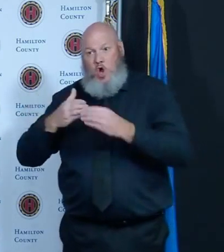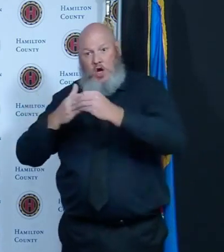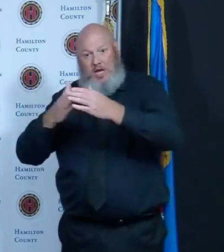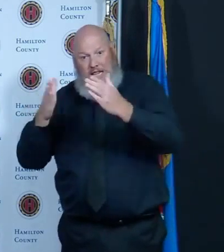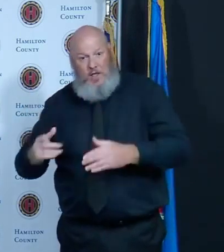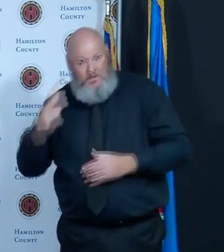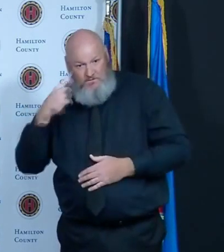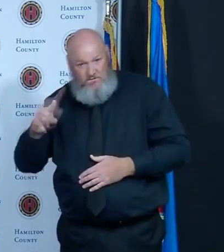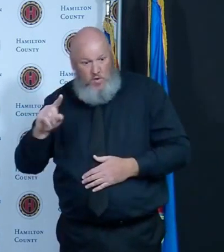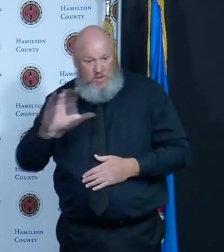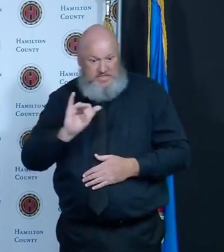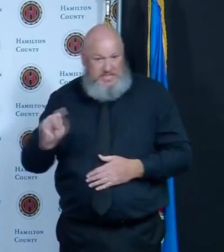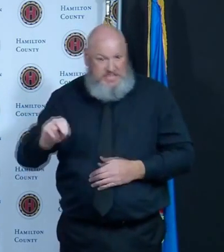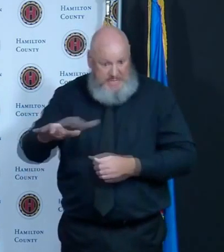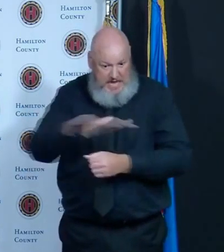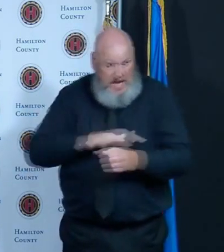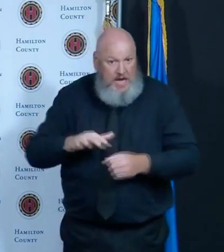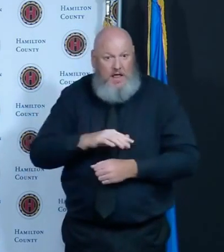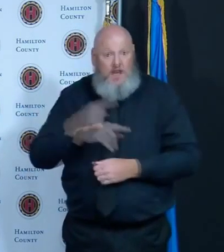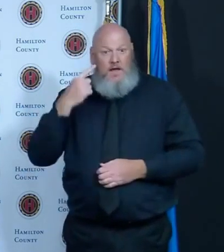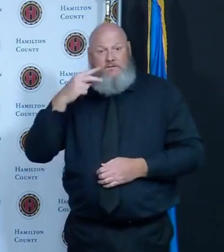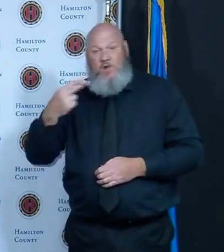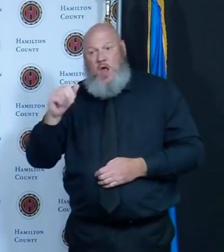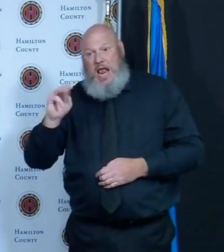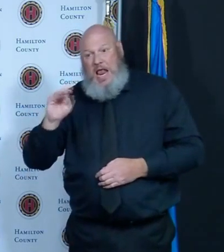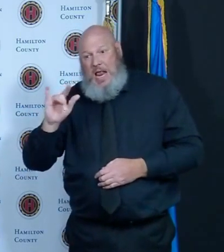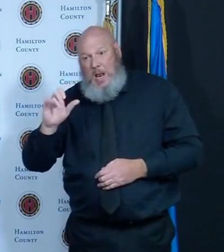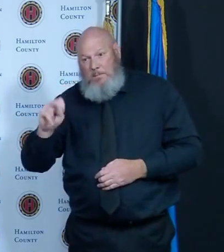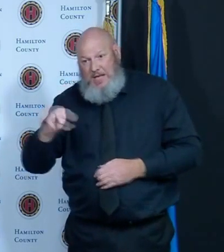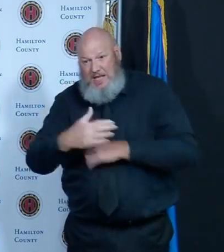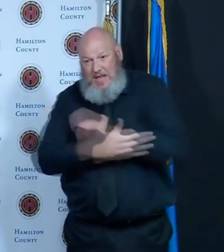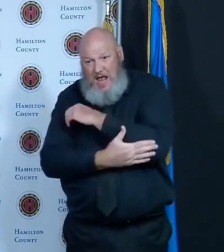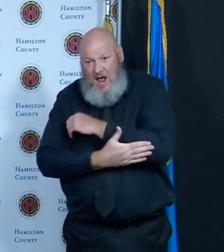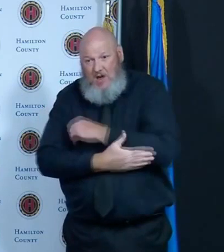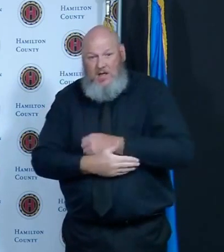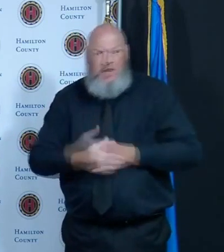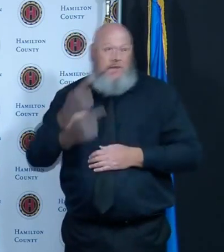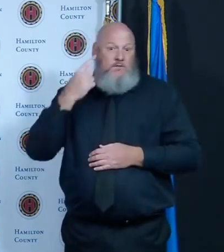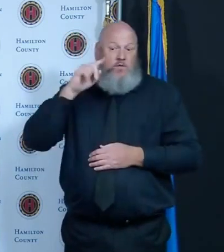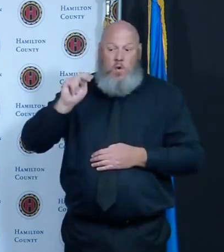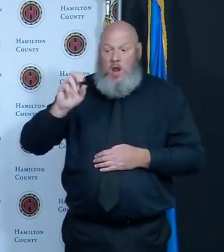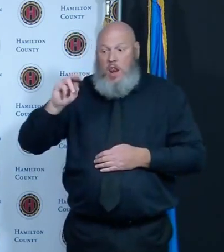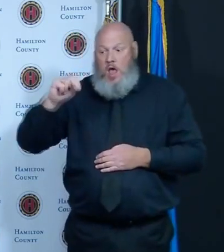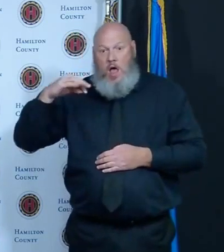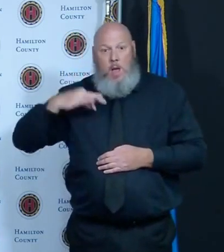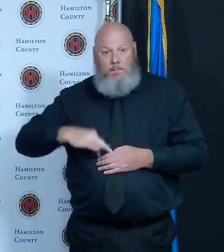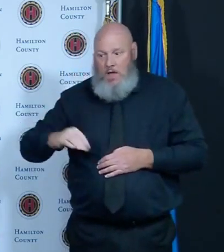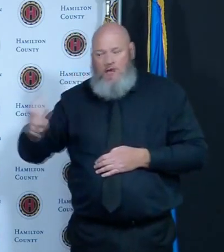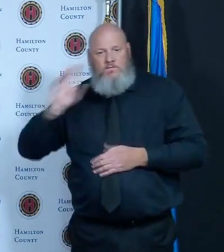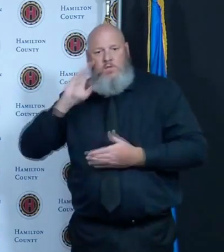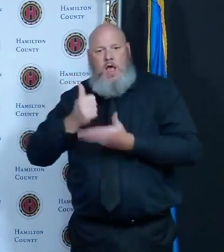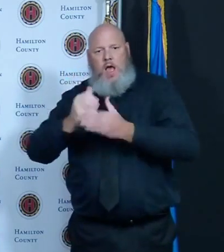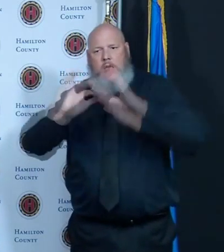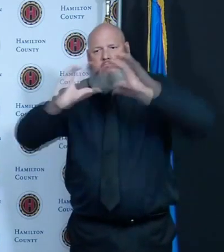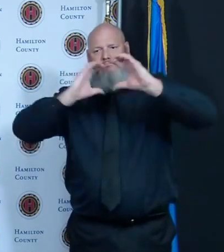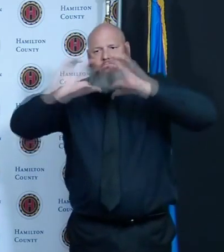authentic experiences from the front lines, providing invaluable insight to each other and to the many businesses and individuals who turned